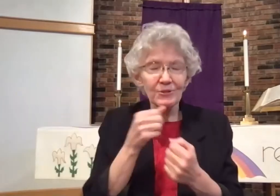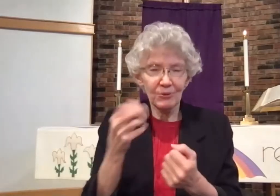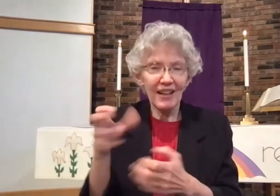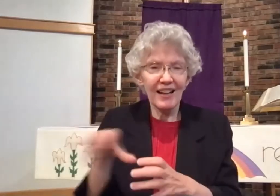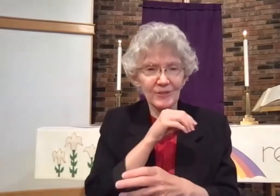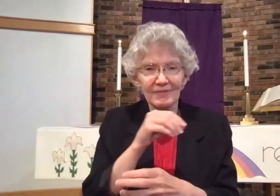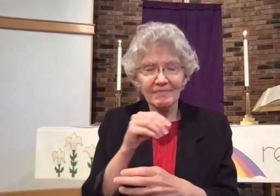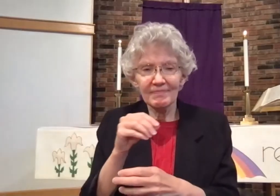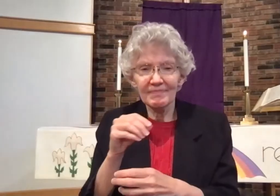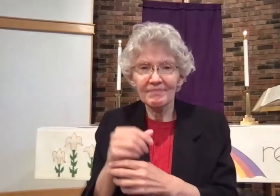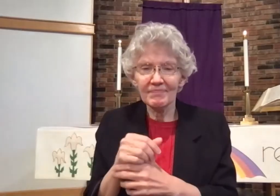coming up in this September.